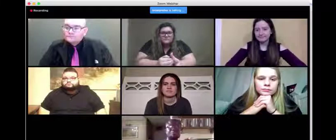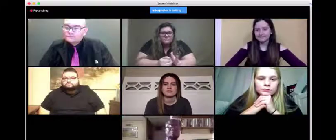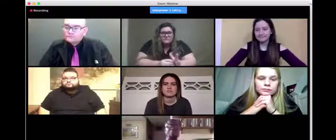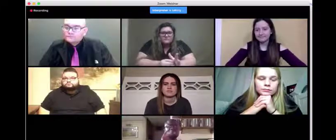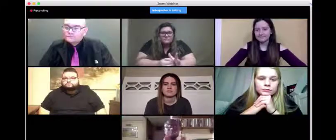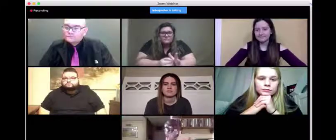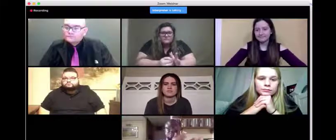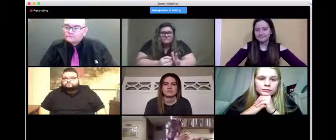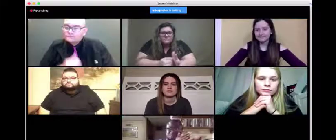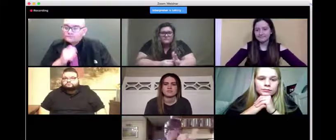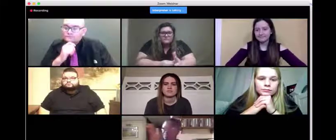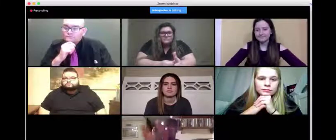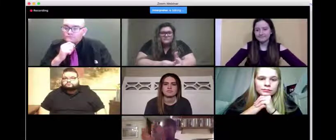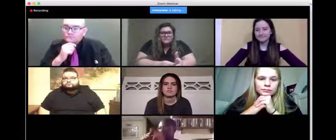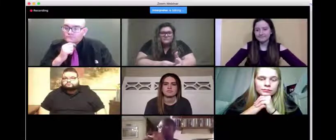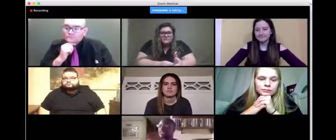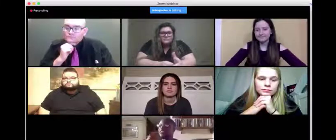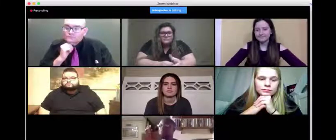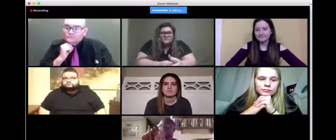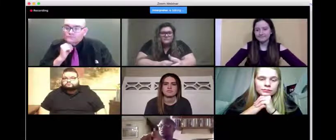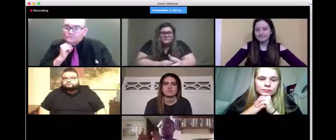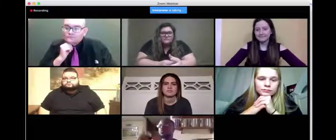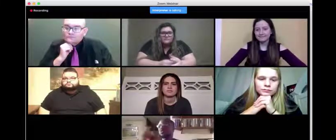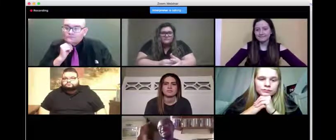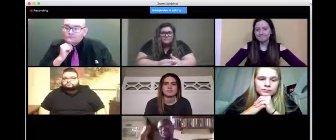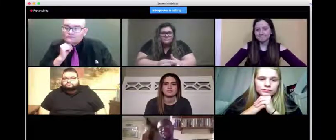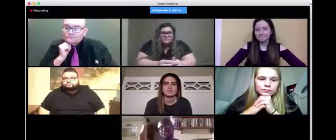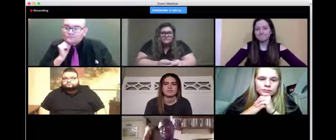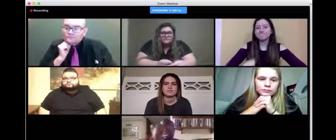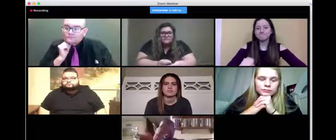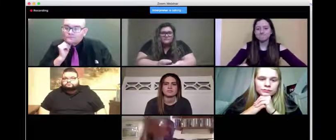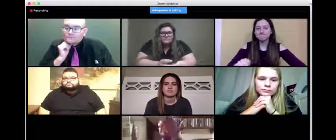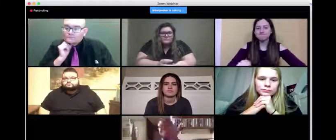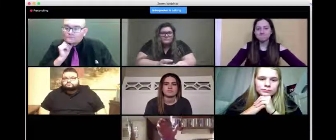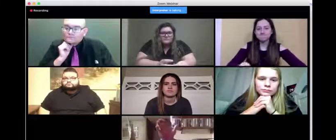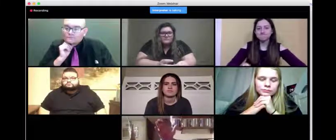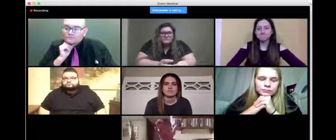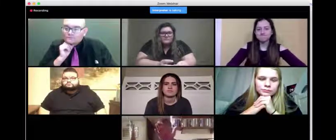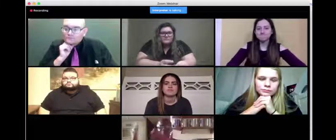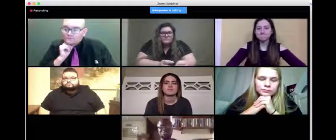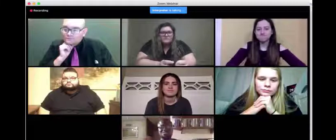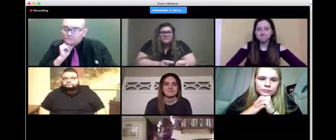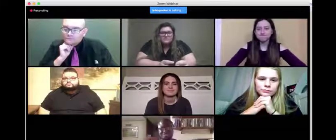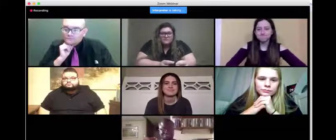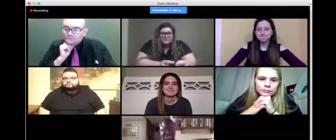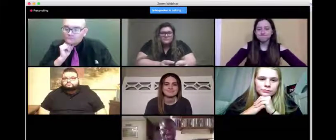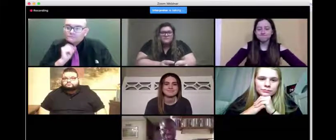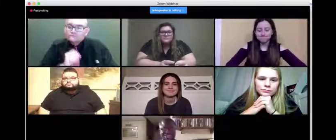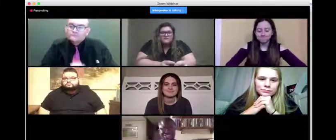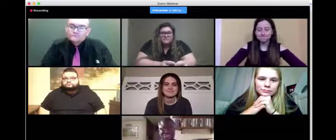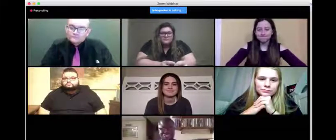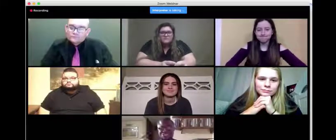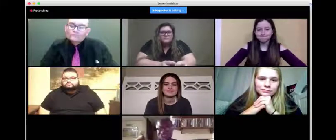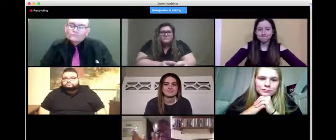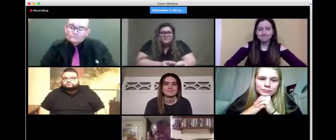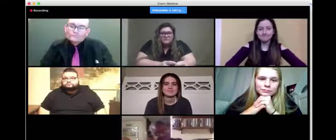know everything about ASL, and that's not fair. It needs to be focused back to the deaf culture and the deaf community that does